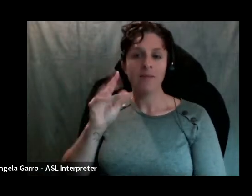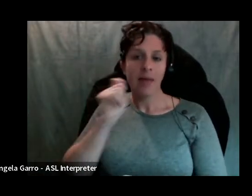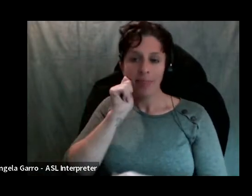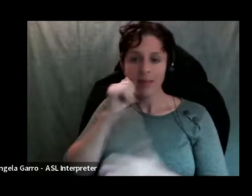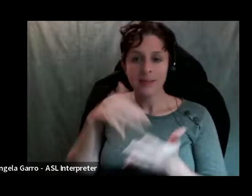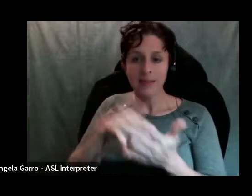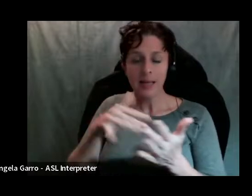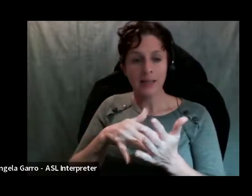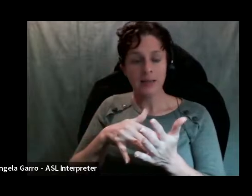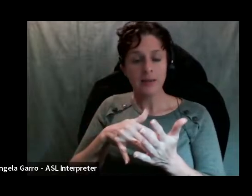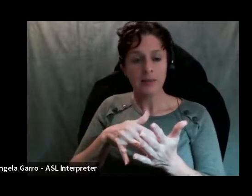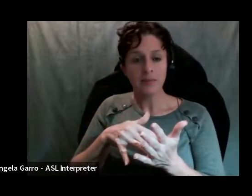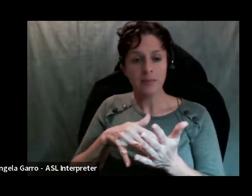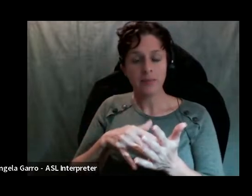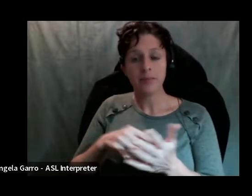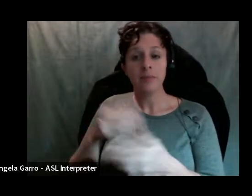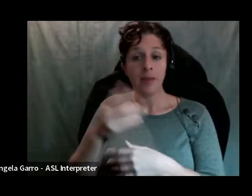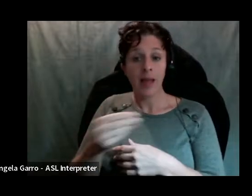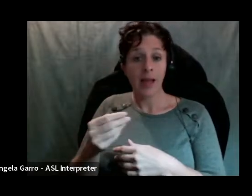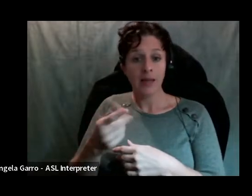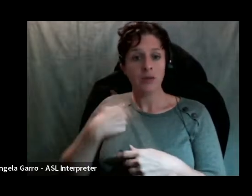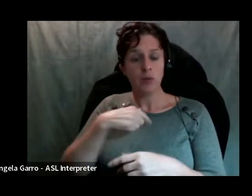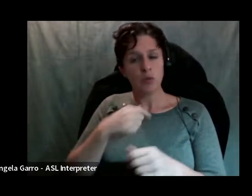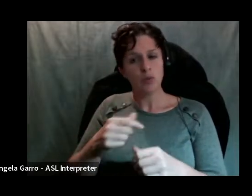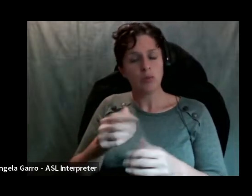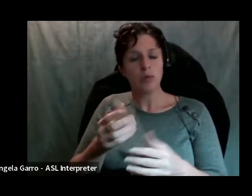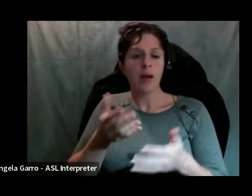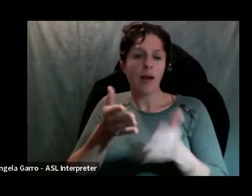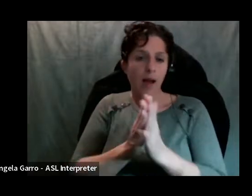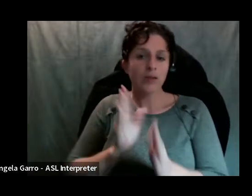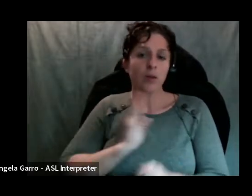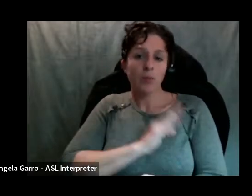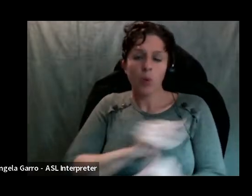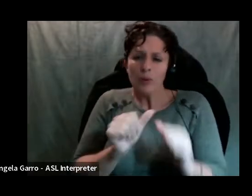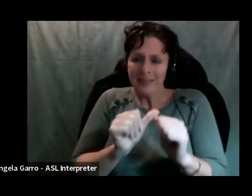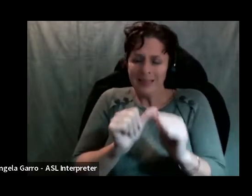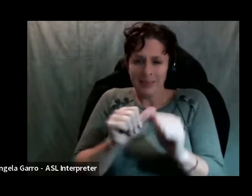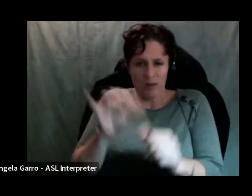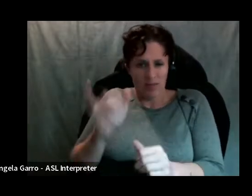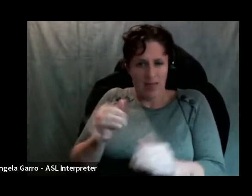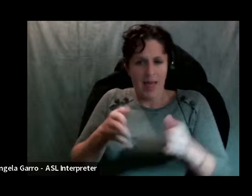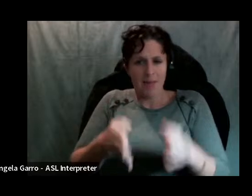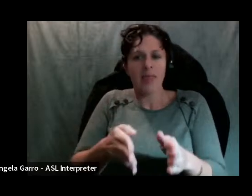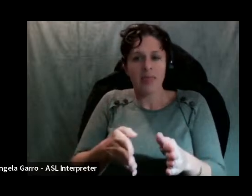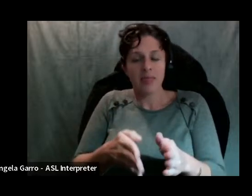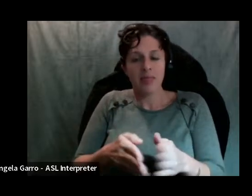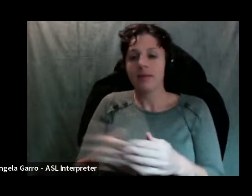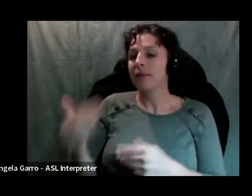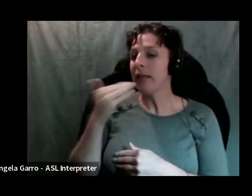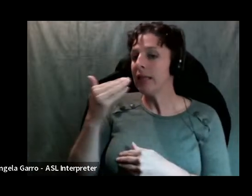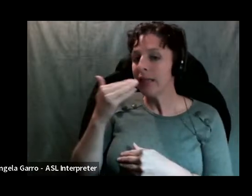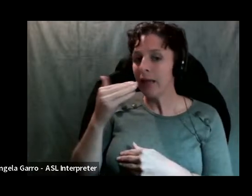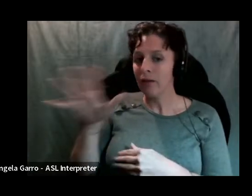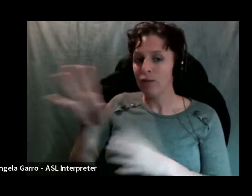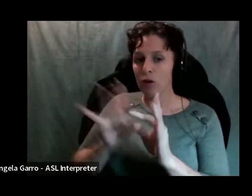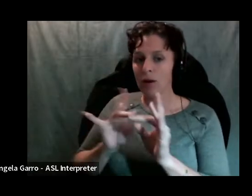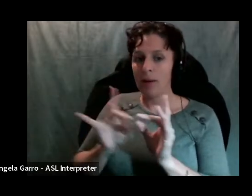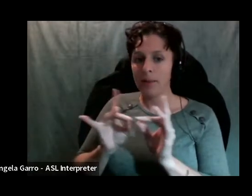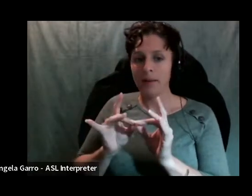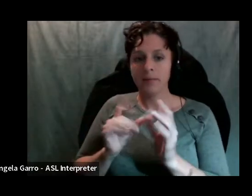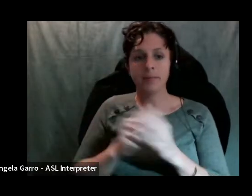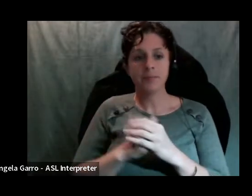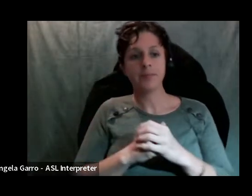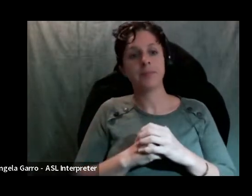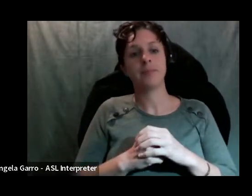Board of Trustees to continue this path. Thank you. Thank you for your comment. Next speaker, please.